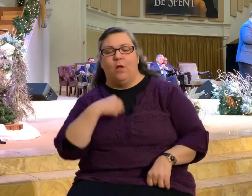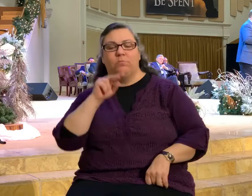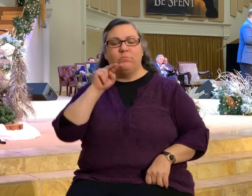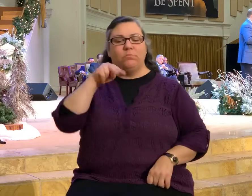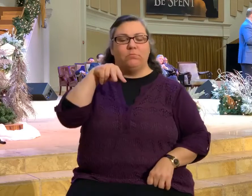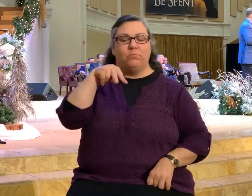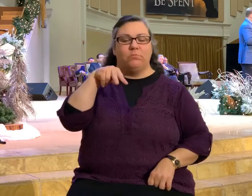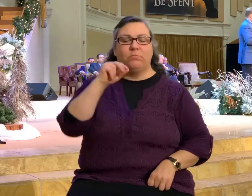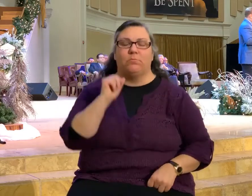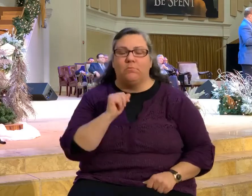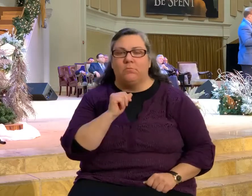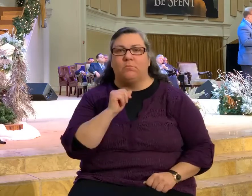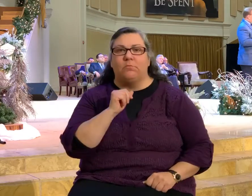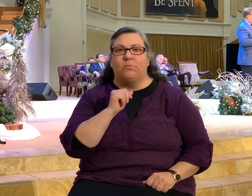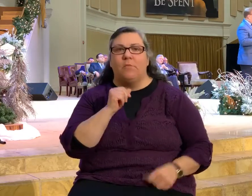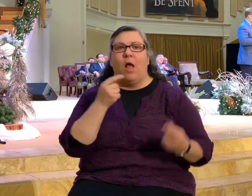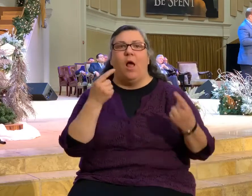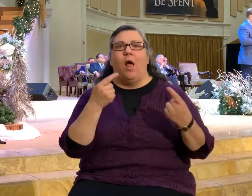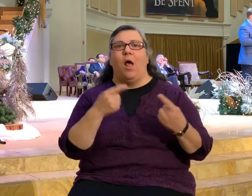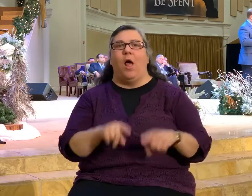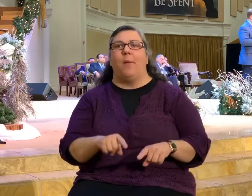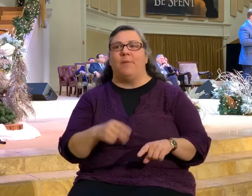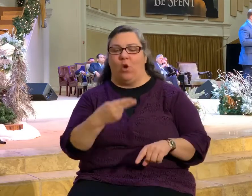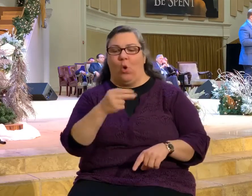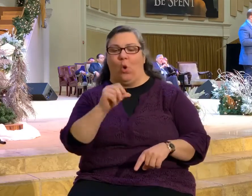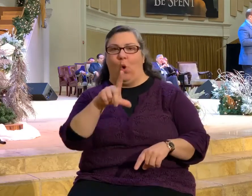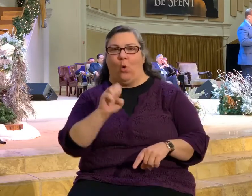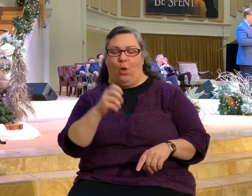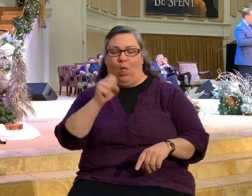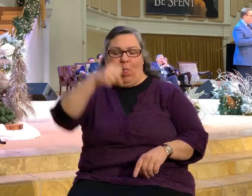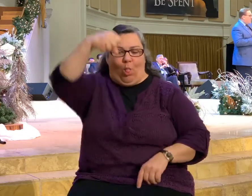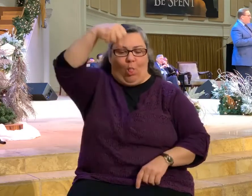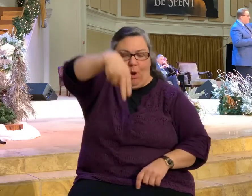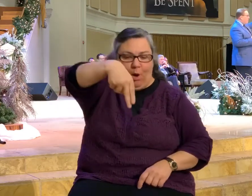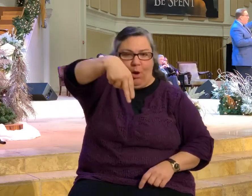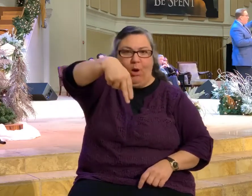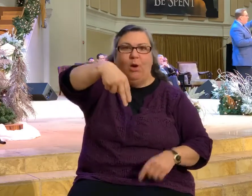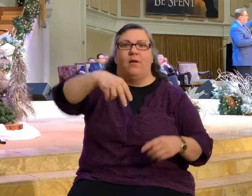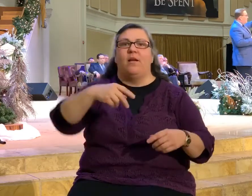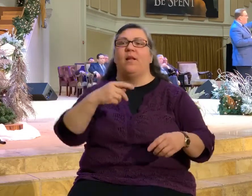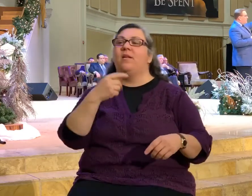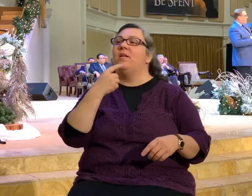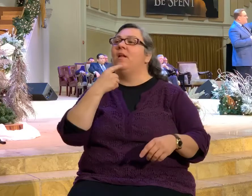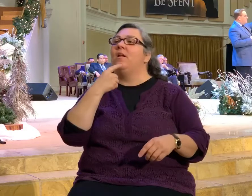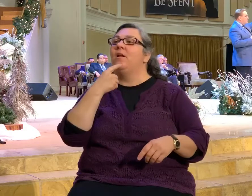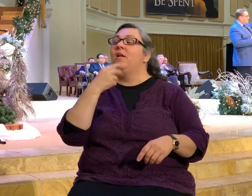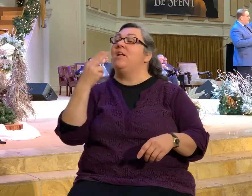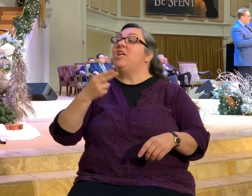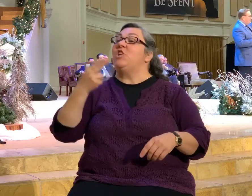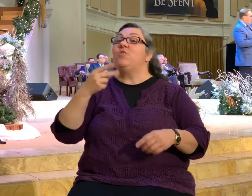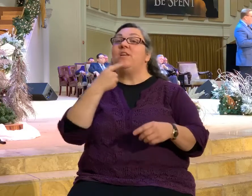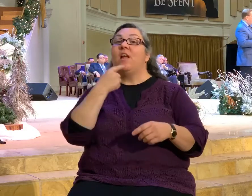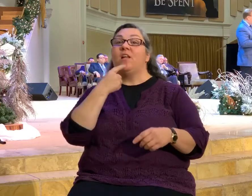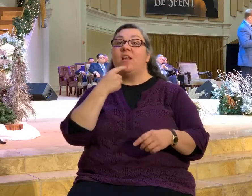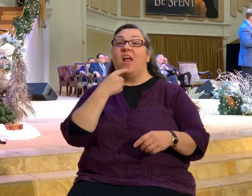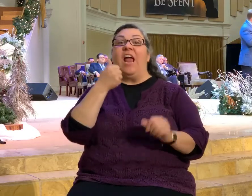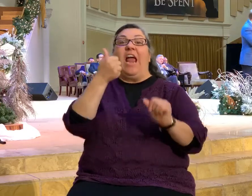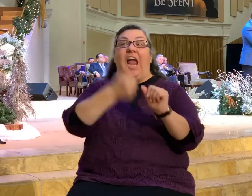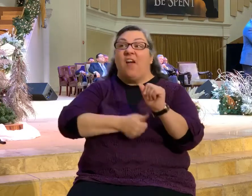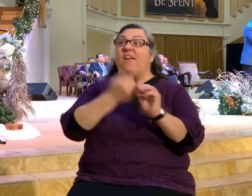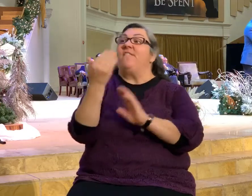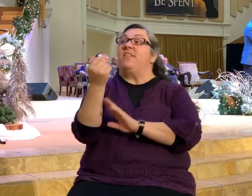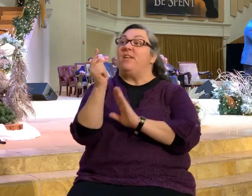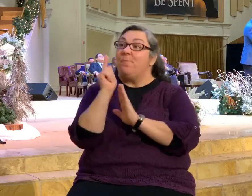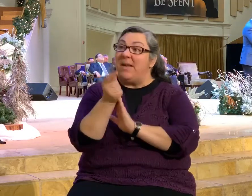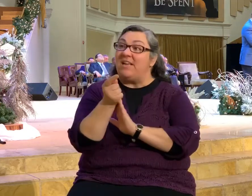And it would drop him down that hole, and history says that they had to change the guard every 15 minutes because if they let him stay there longer, they'd